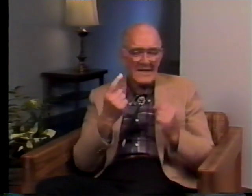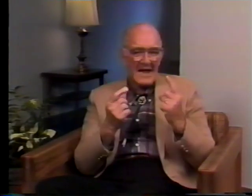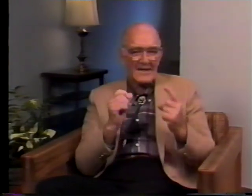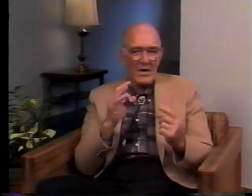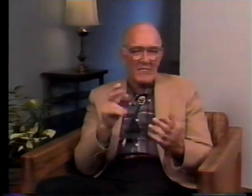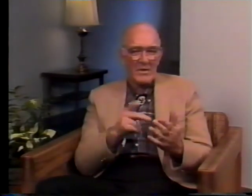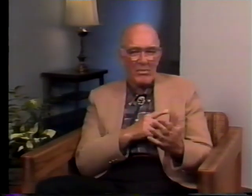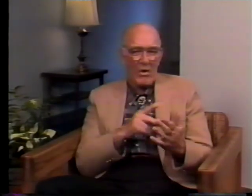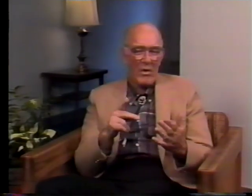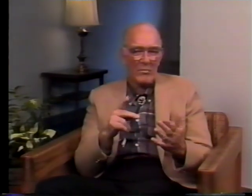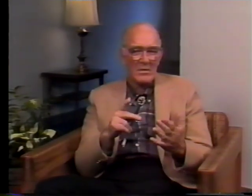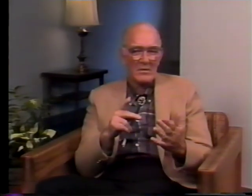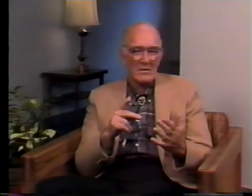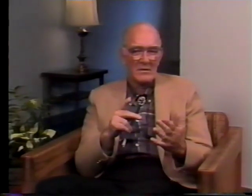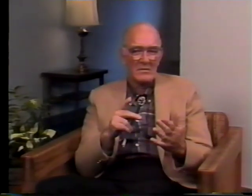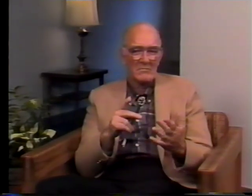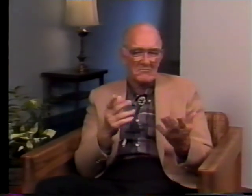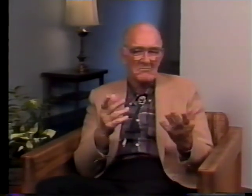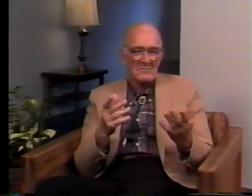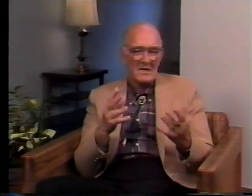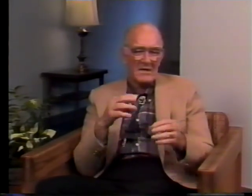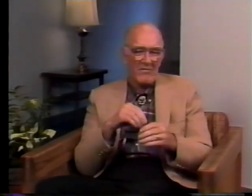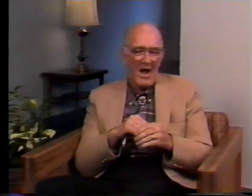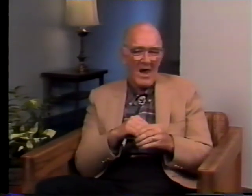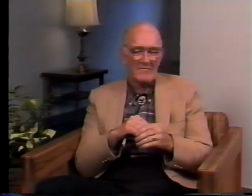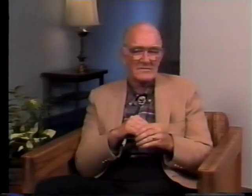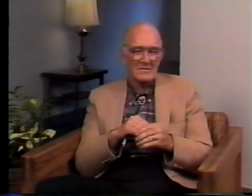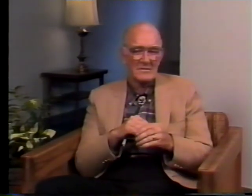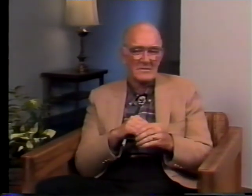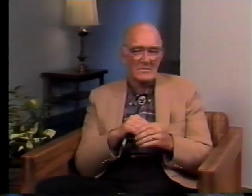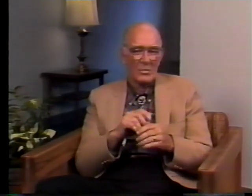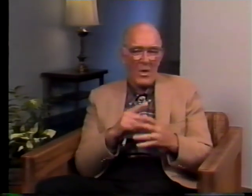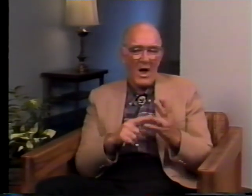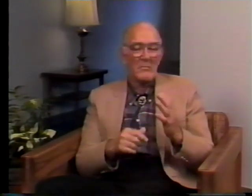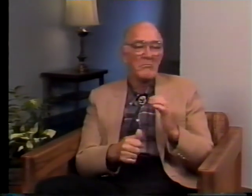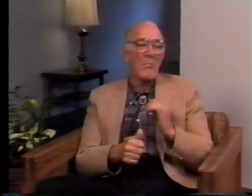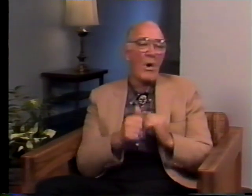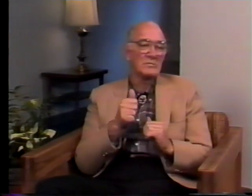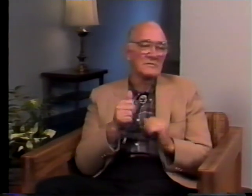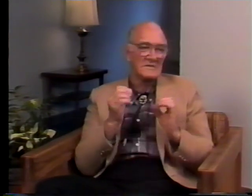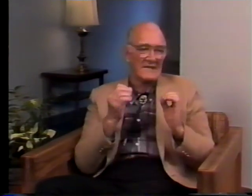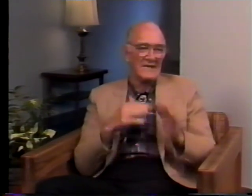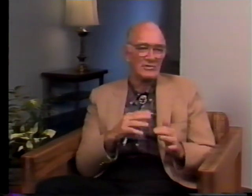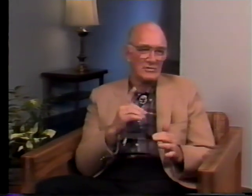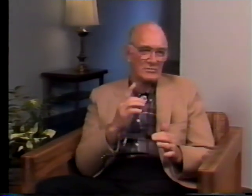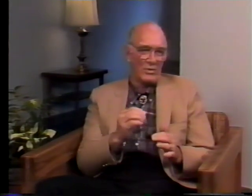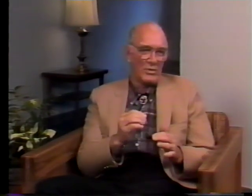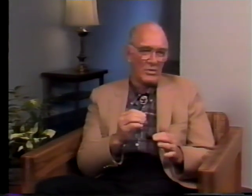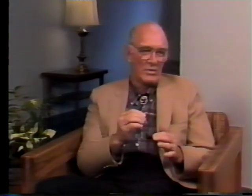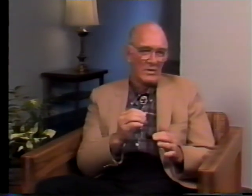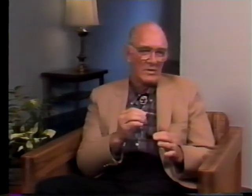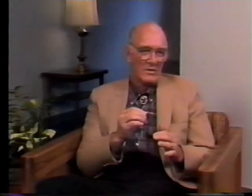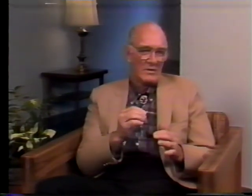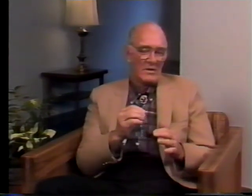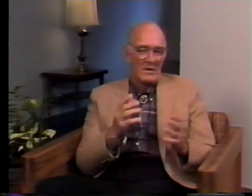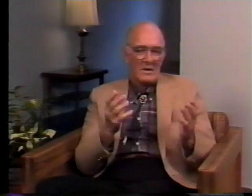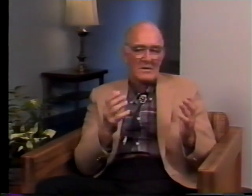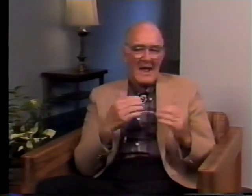understanding of the poem involves what most teachers do. They have